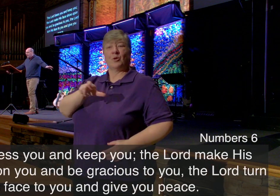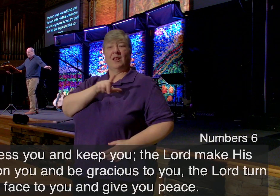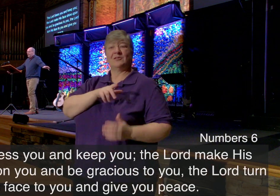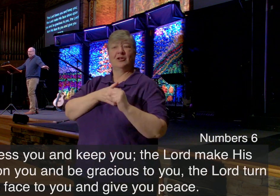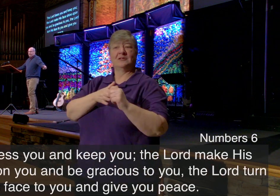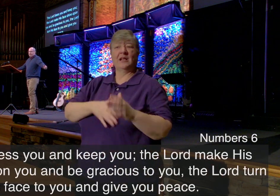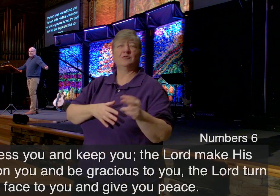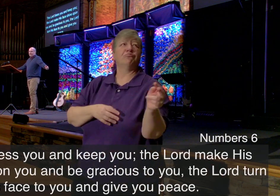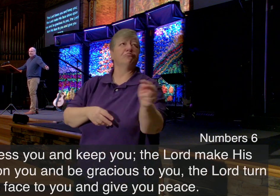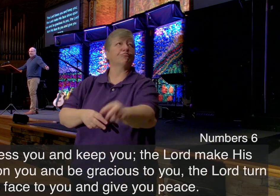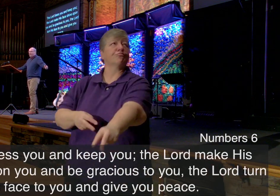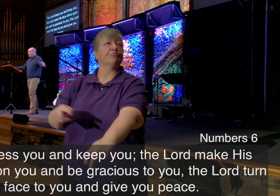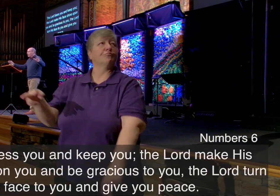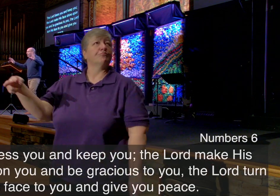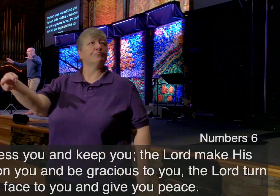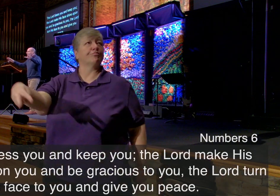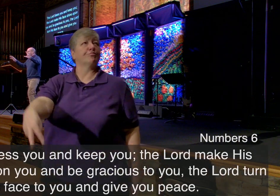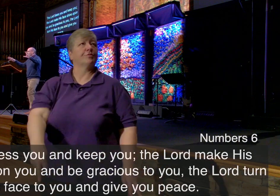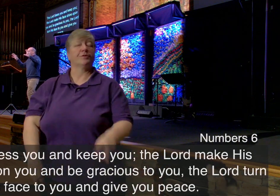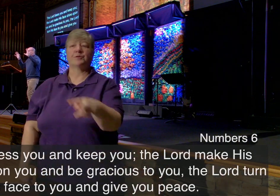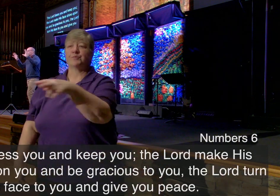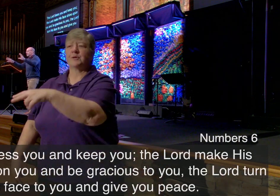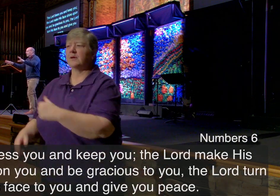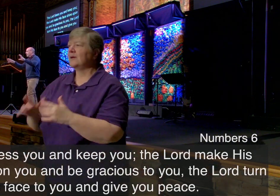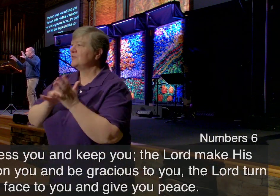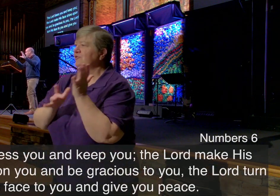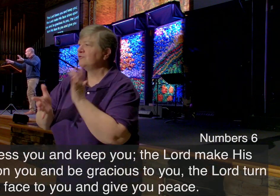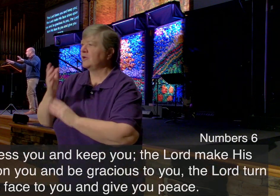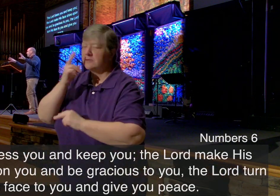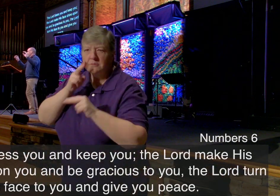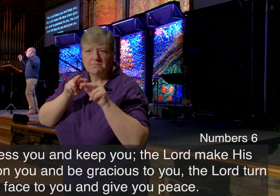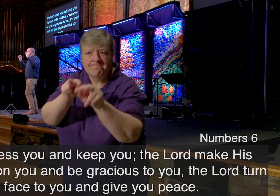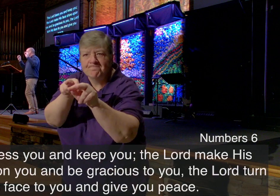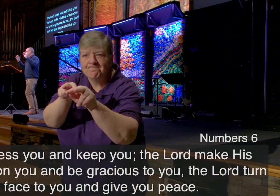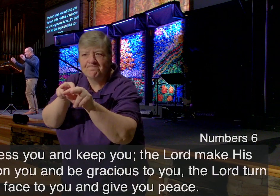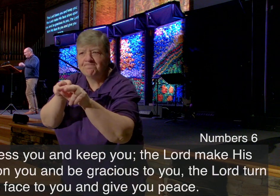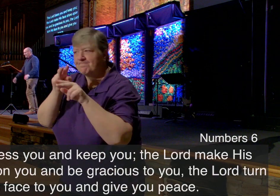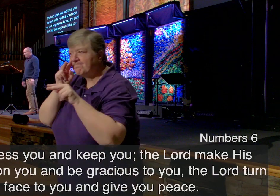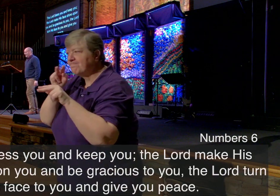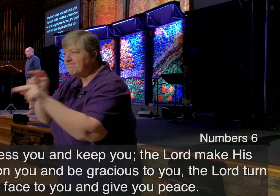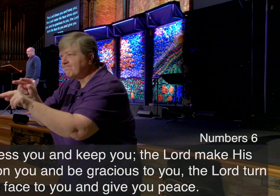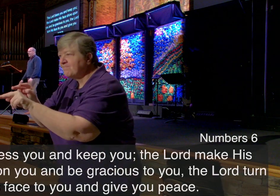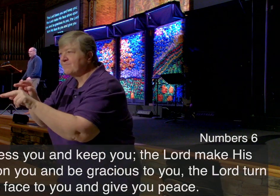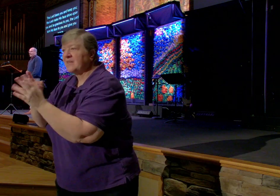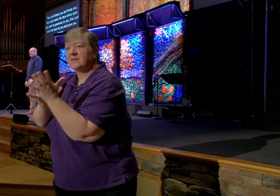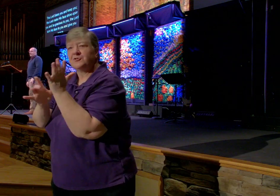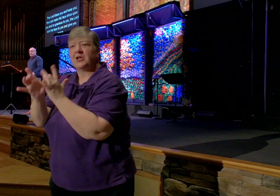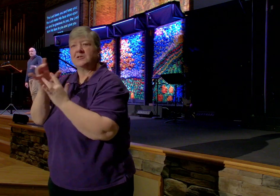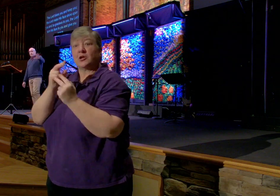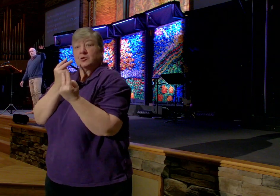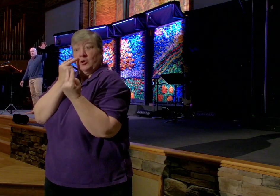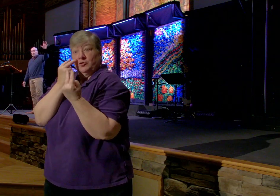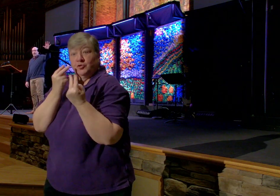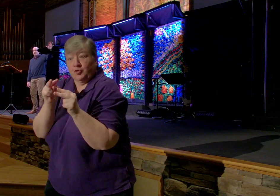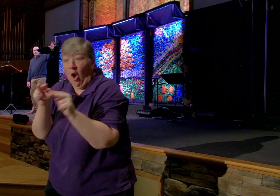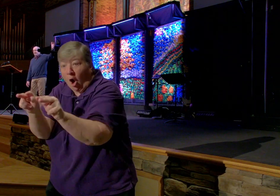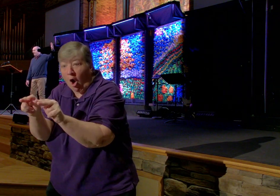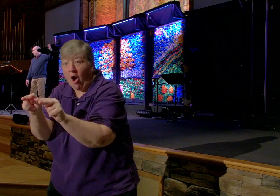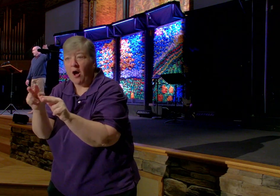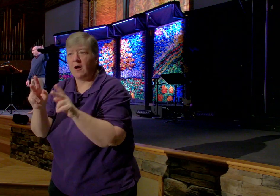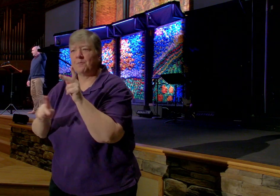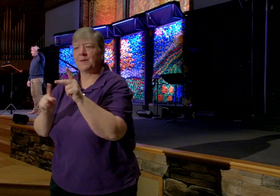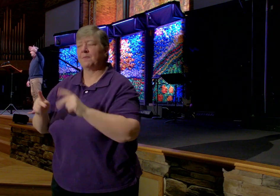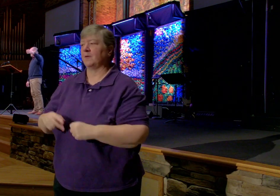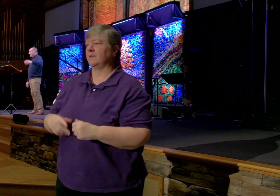leaders, but not by Jesus. No one ever saw people like Jesus. Jesus